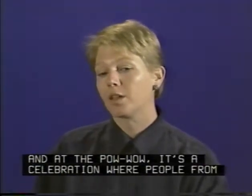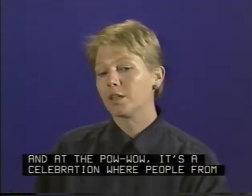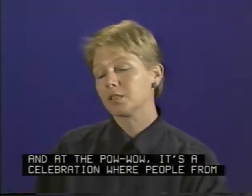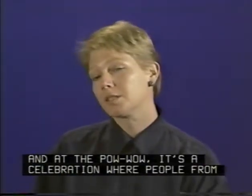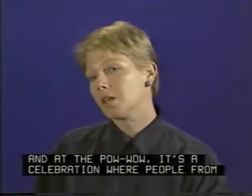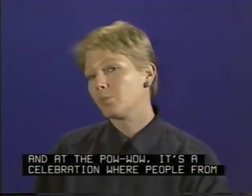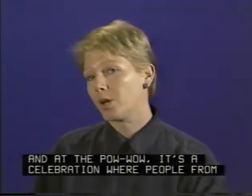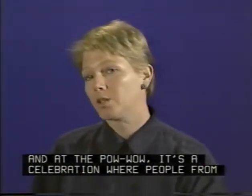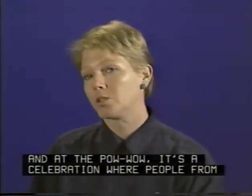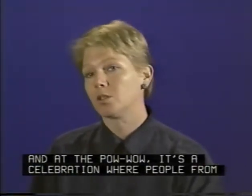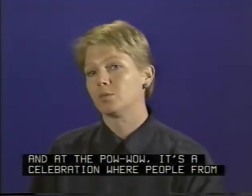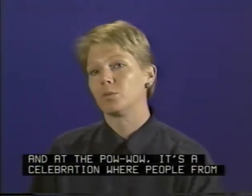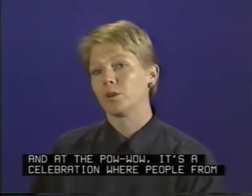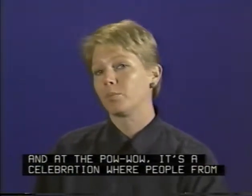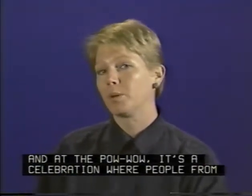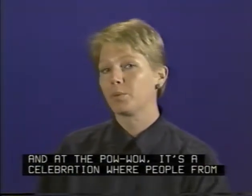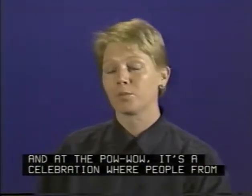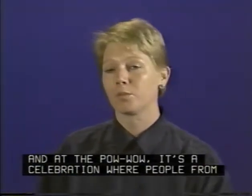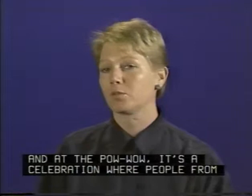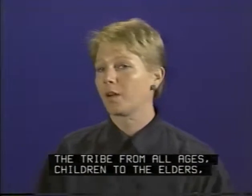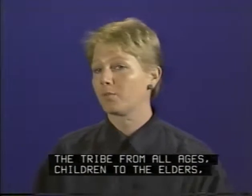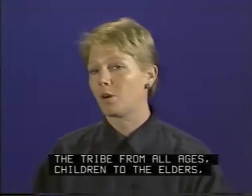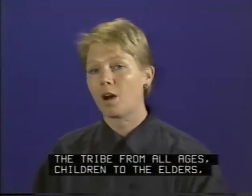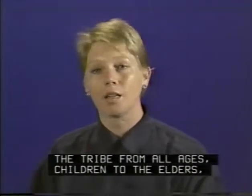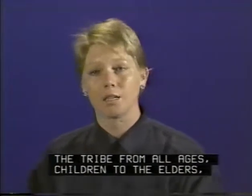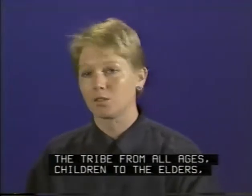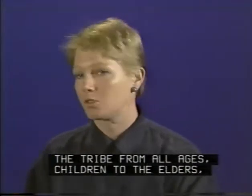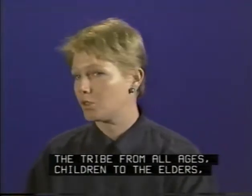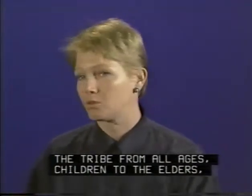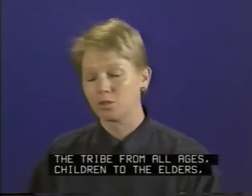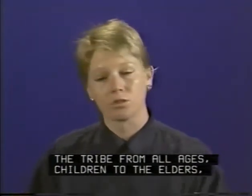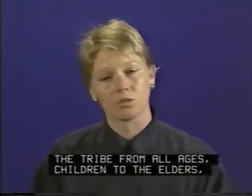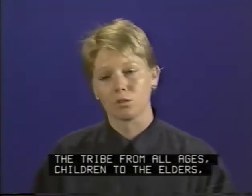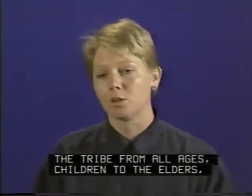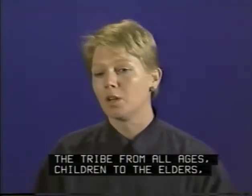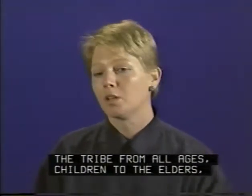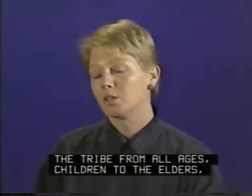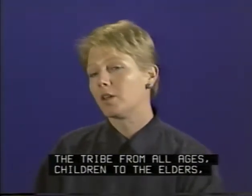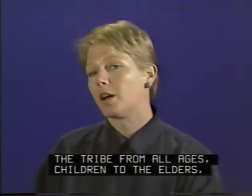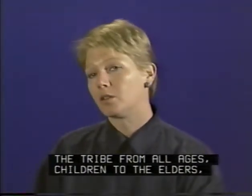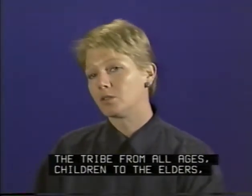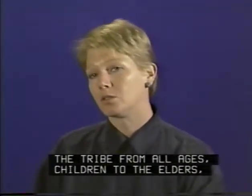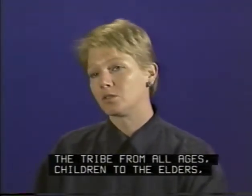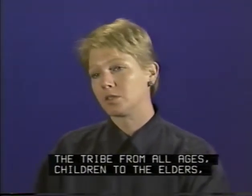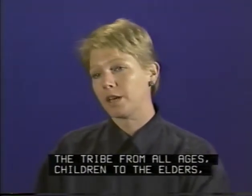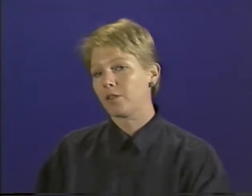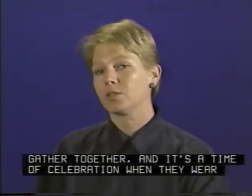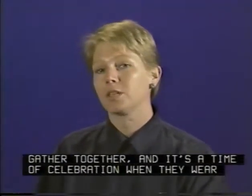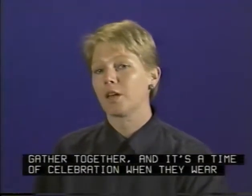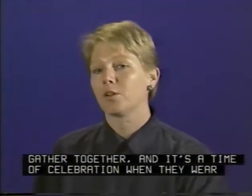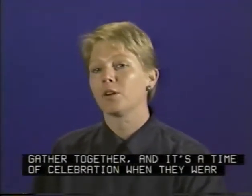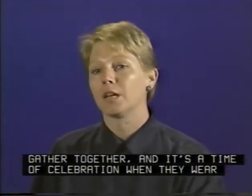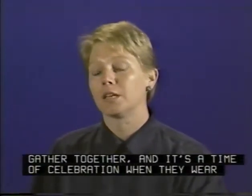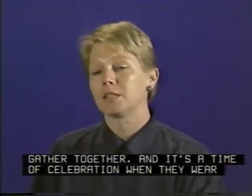it's a celebration where people from the tribe, from all ages, children to the elders, gather together. And it's a